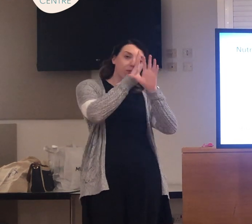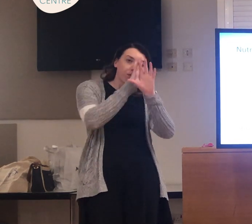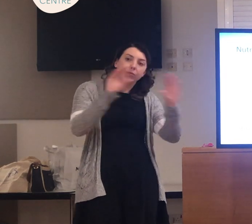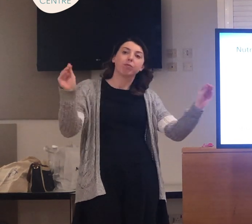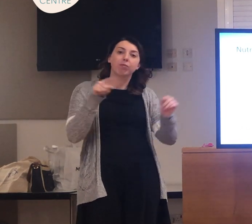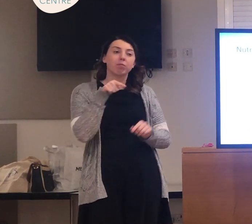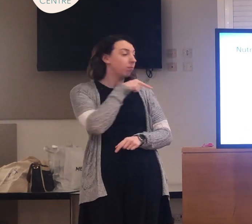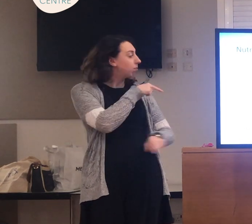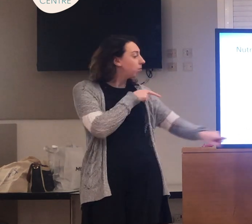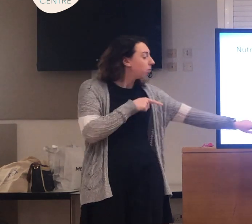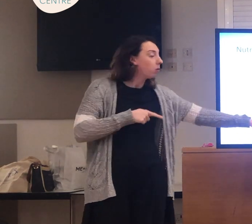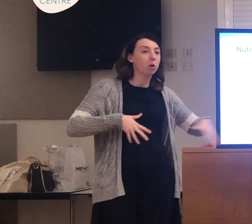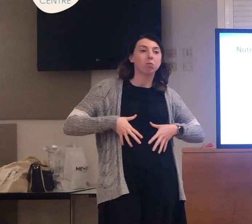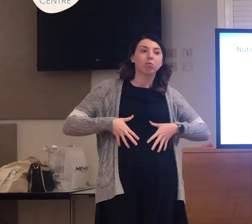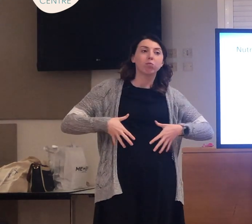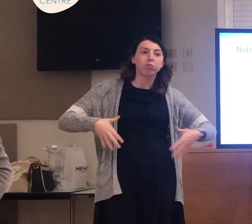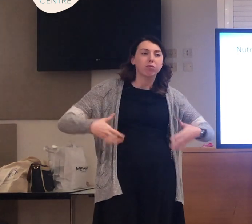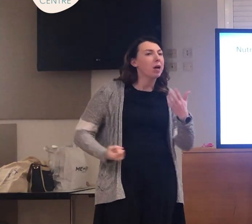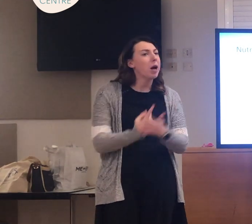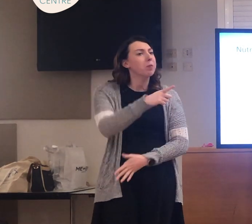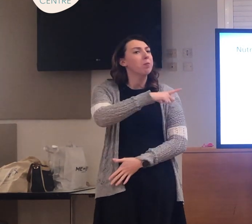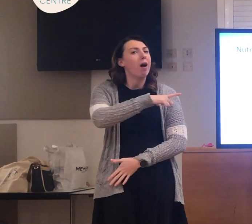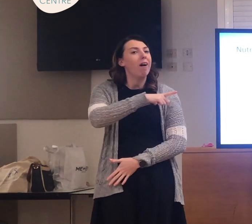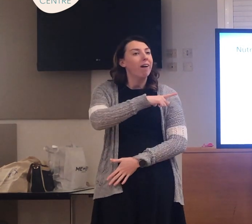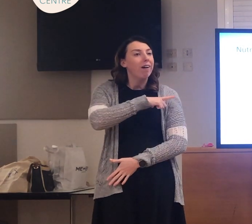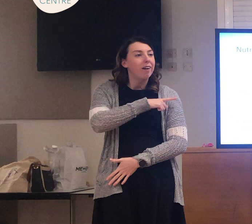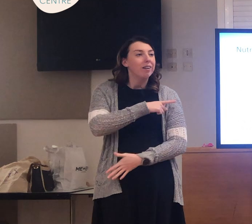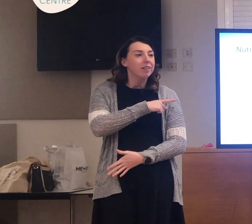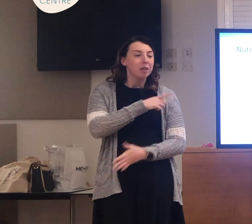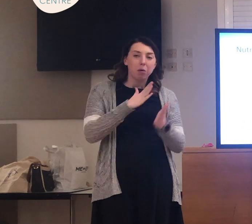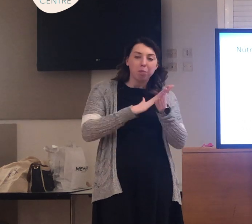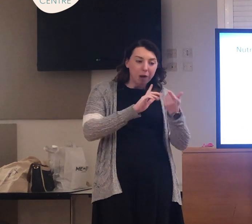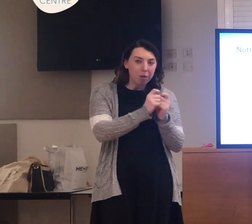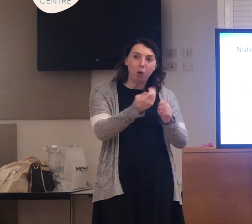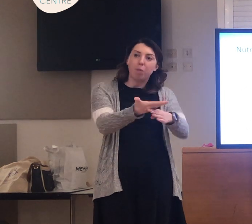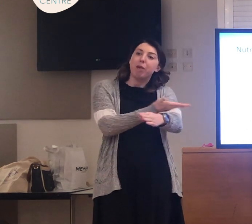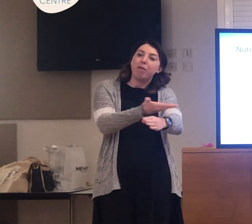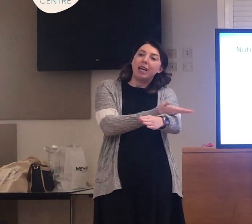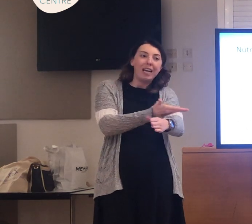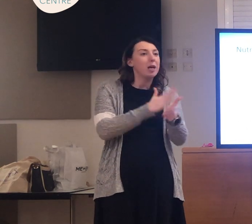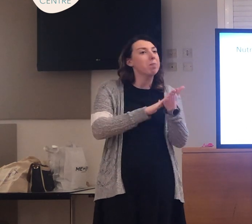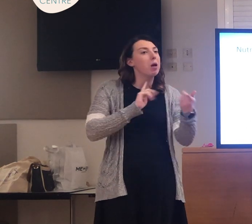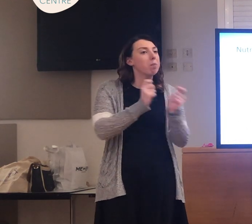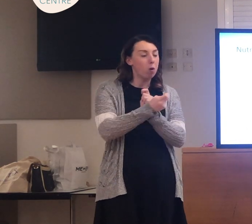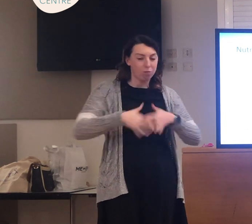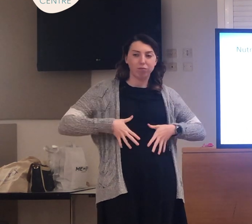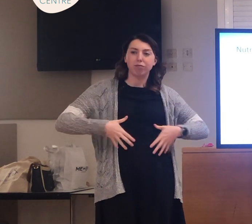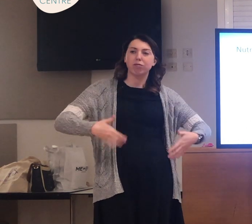this happens to so many women during perimenopause and